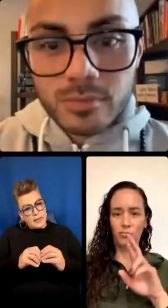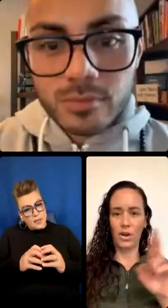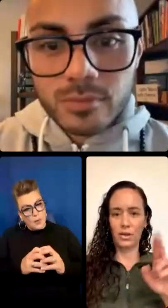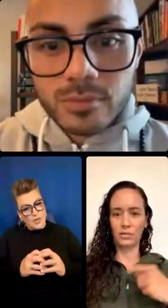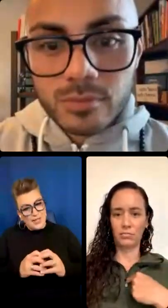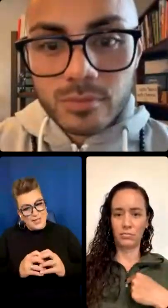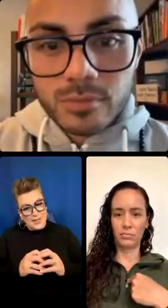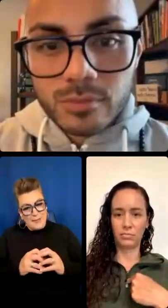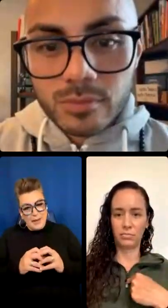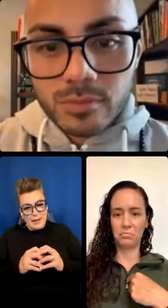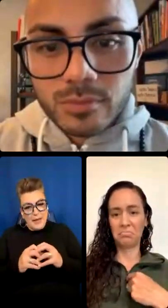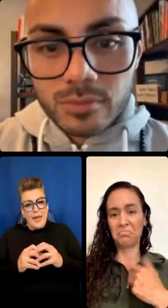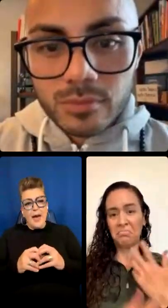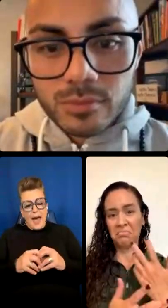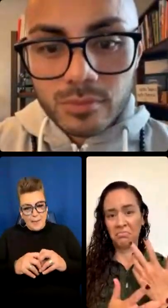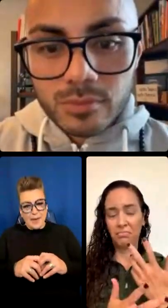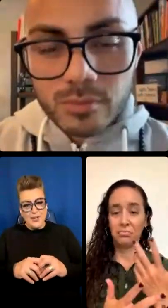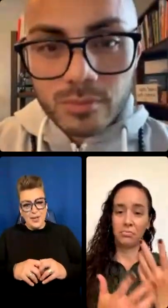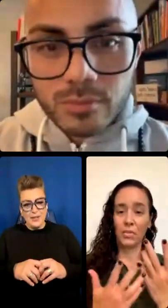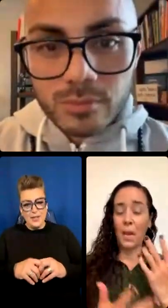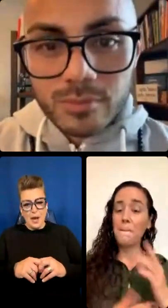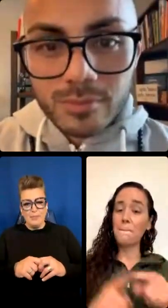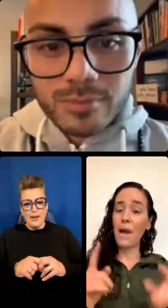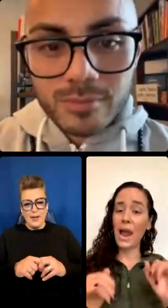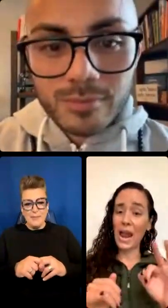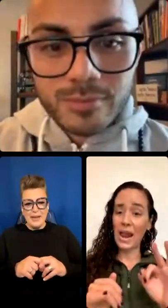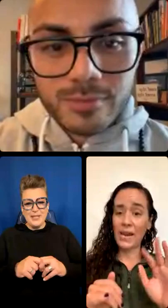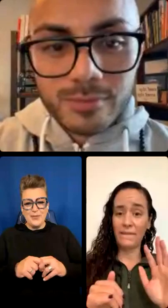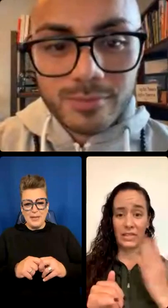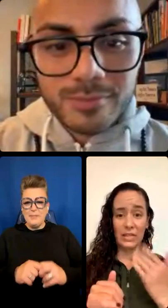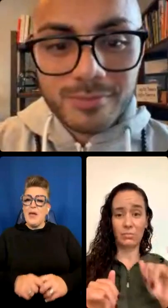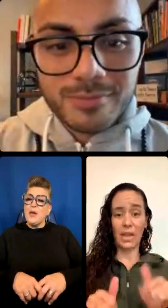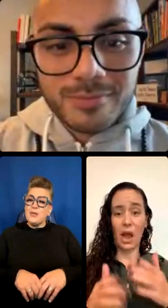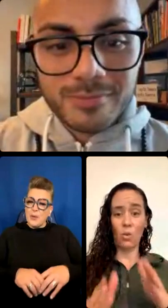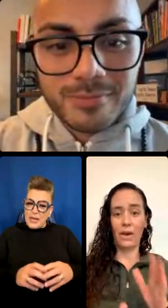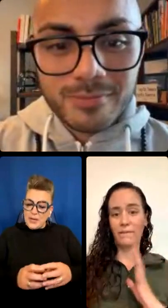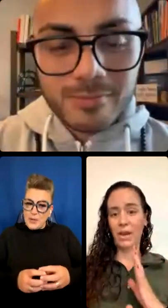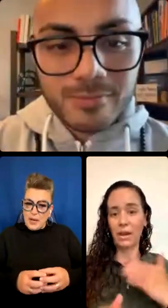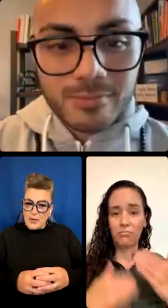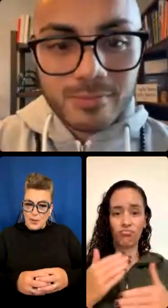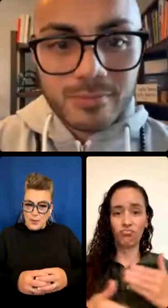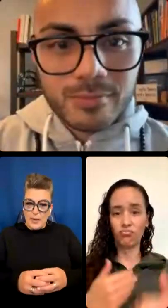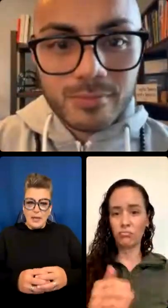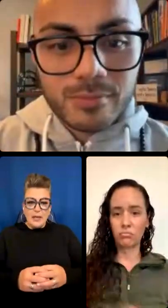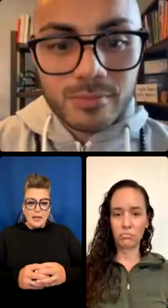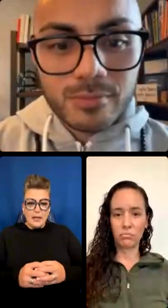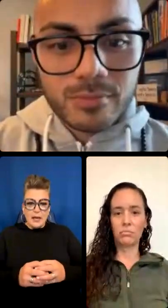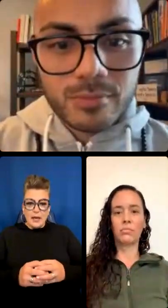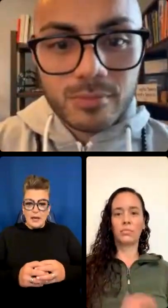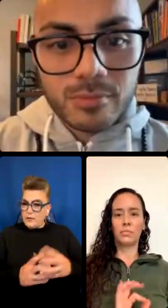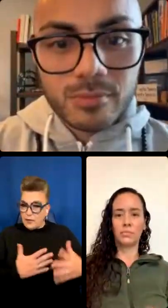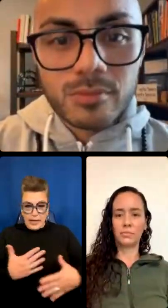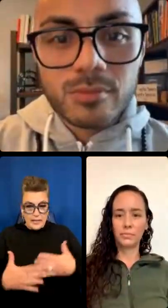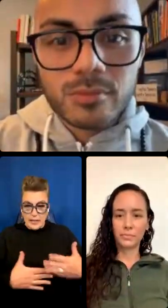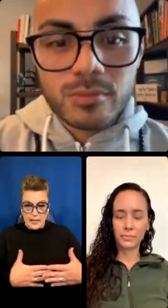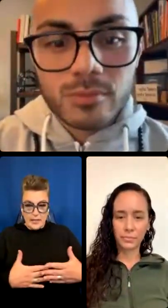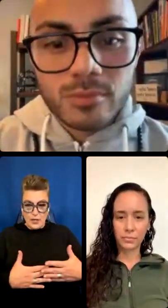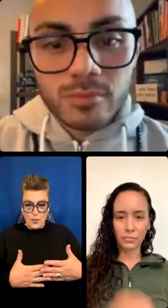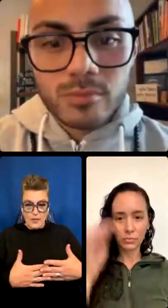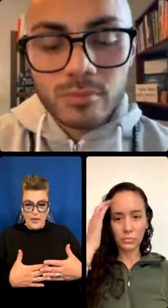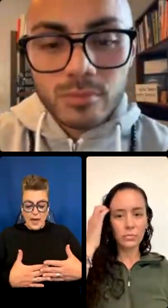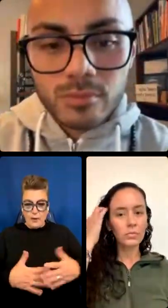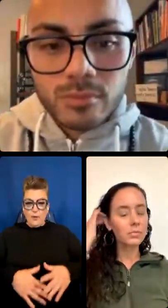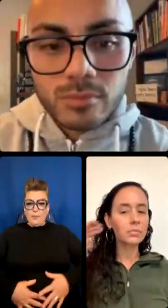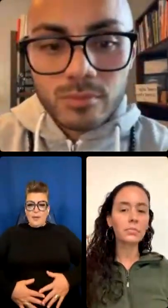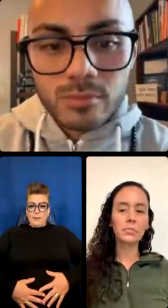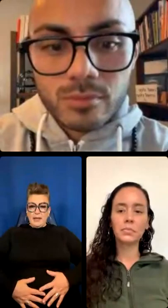Okay, that's not where she is on mine. I'm actually on the top right on my screen. So here's what I'll do. If you'd like to continue